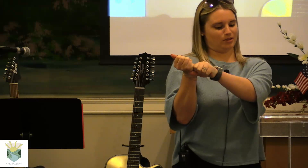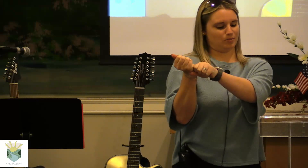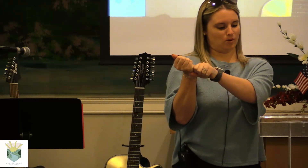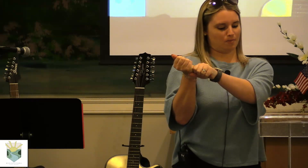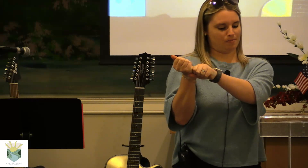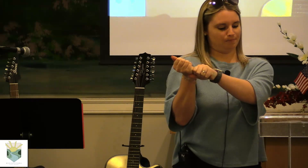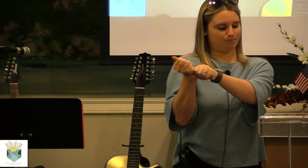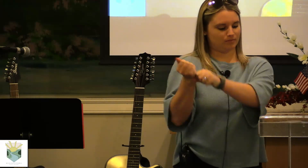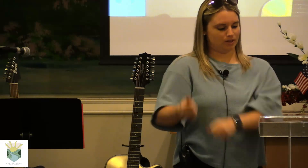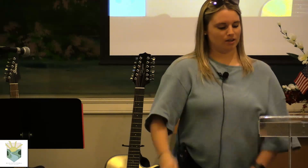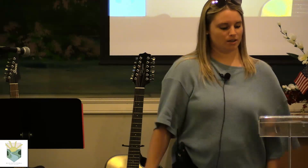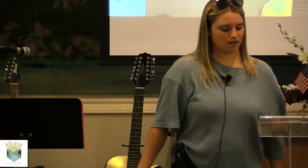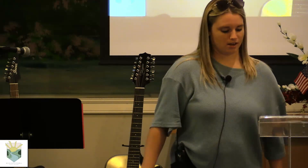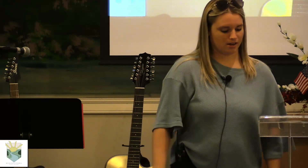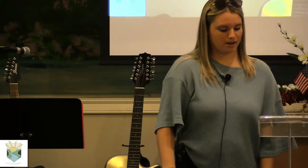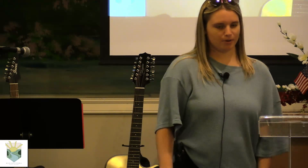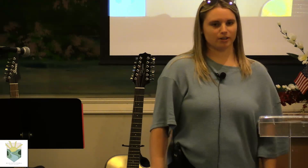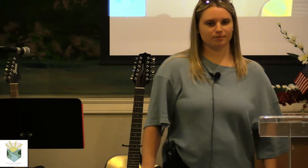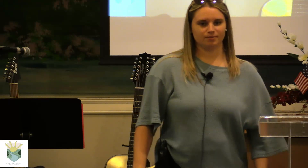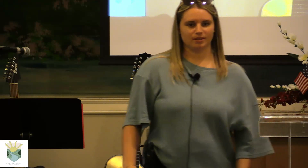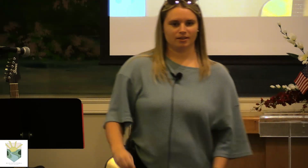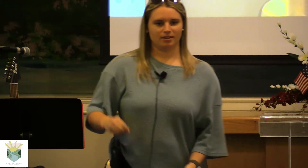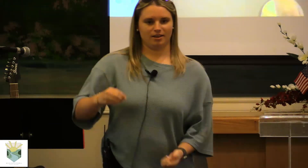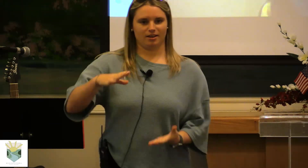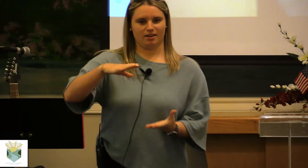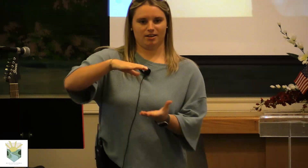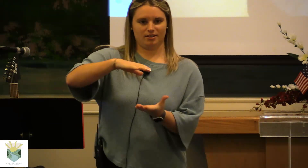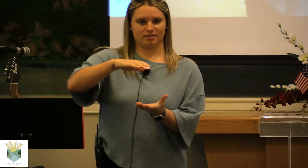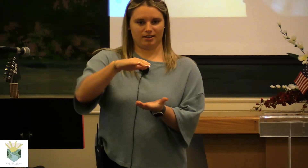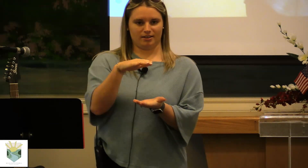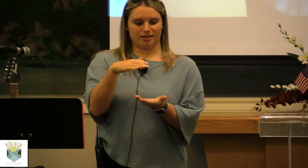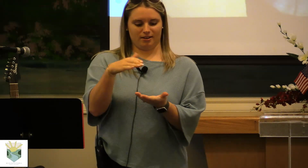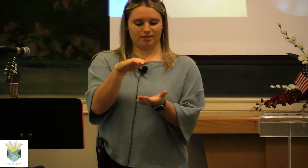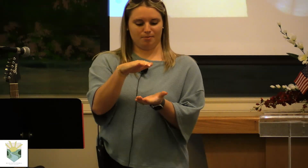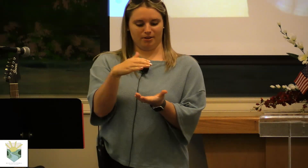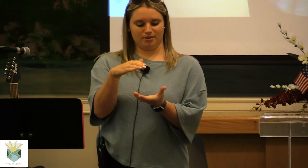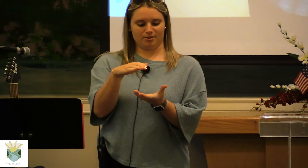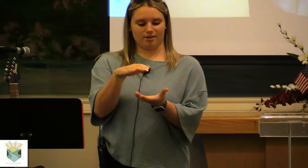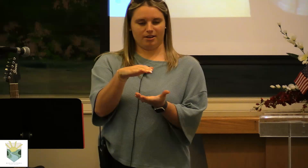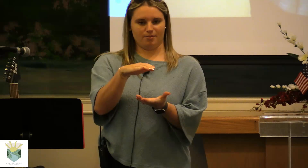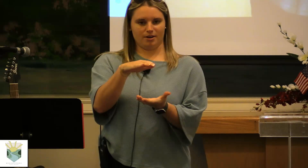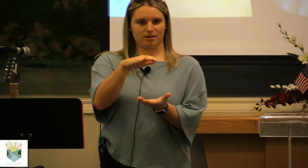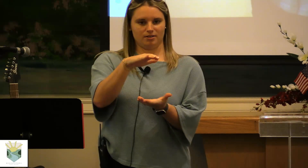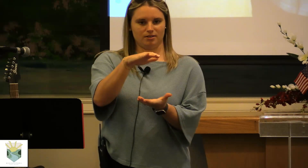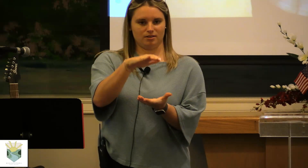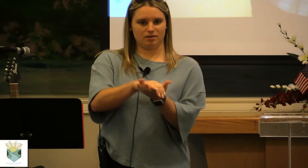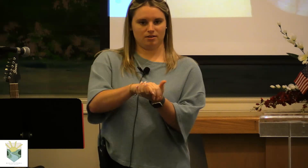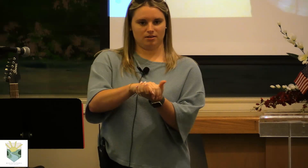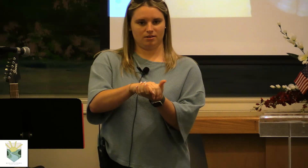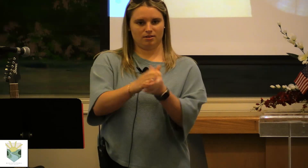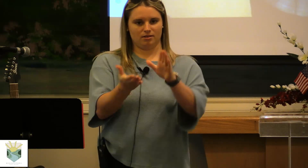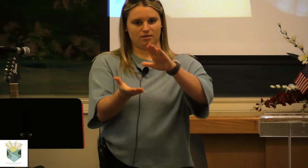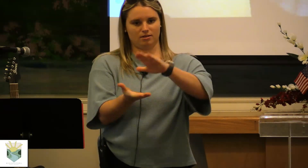Baseball. Hamburger is like kind of like the buns going on the hamburger. Can